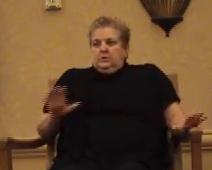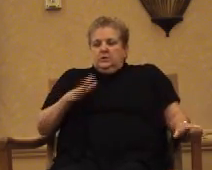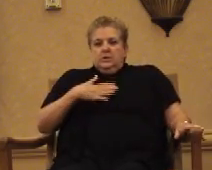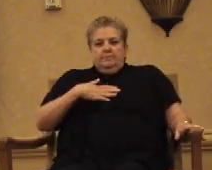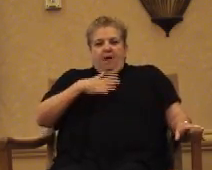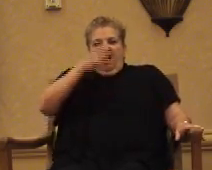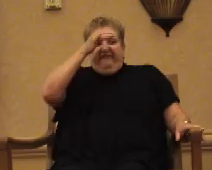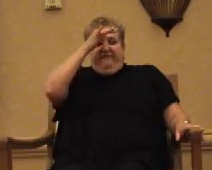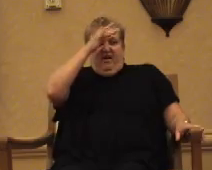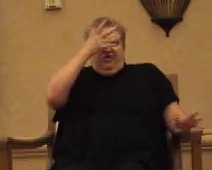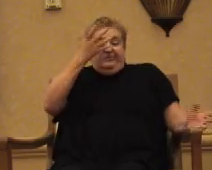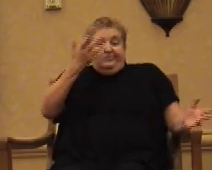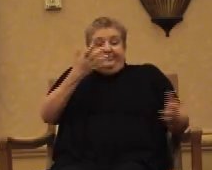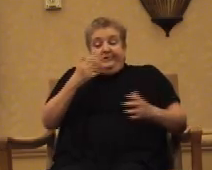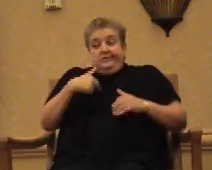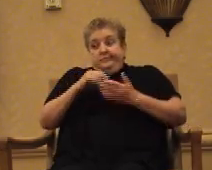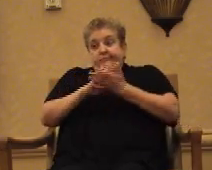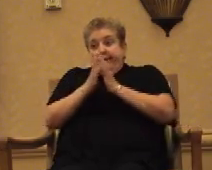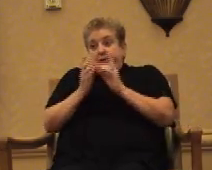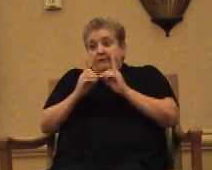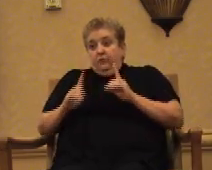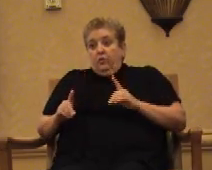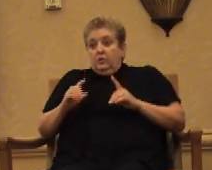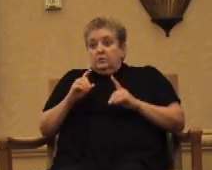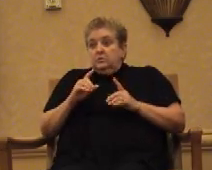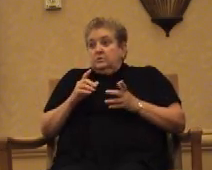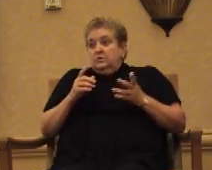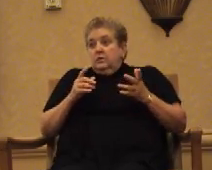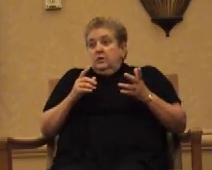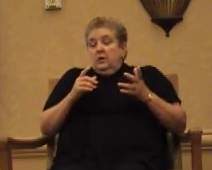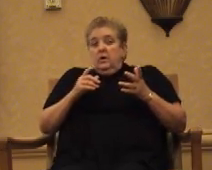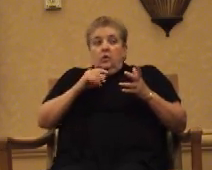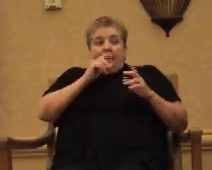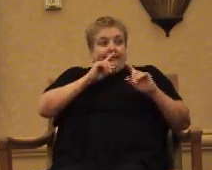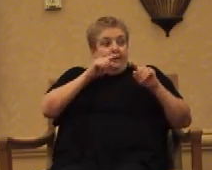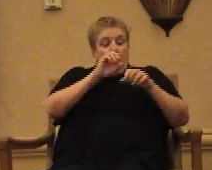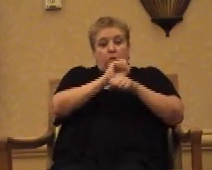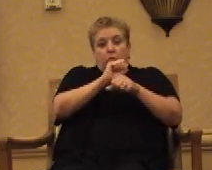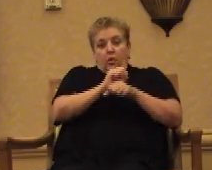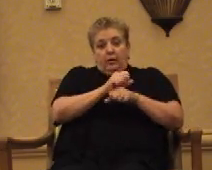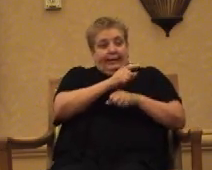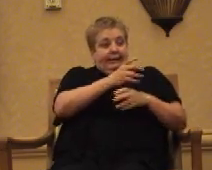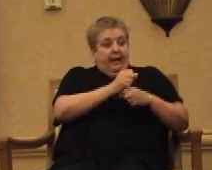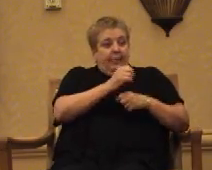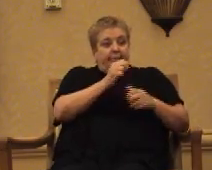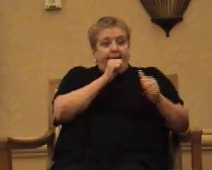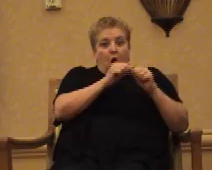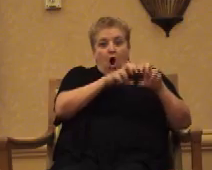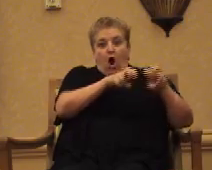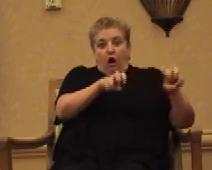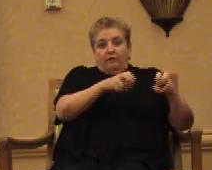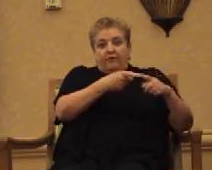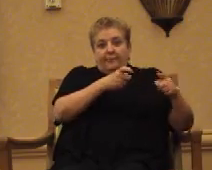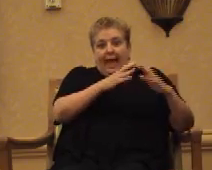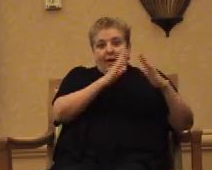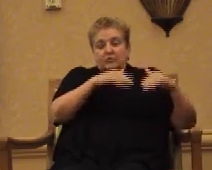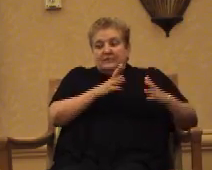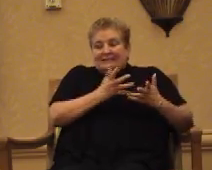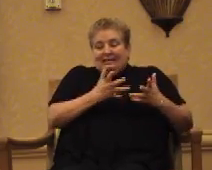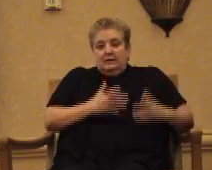just the guy who got divorced, who doesn't go to work, who got the bar. So the best I'll ever do is just, I gotta keep moving. I can't let you really get a